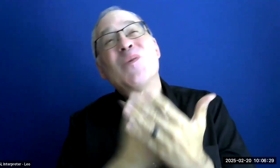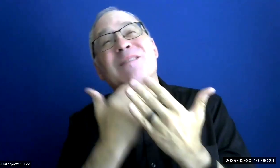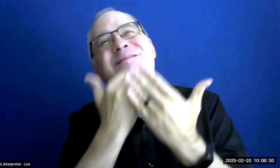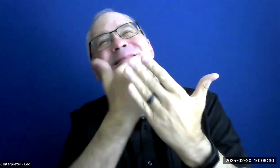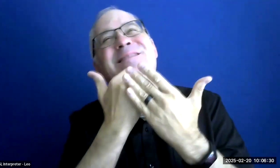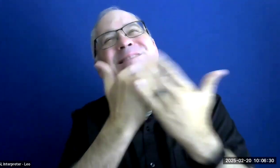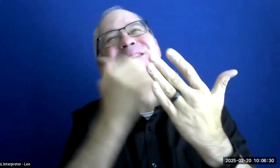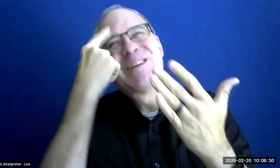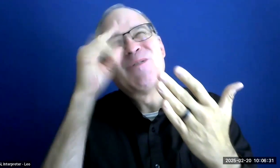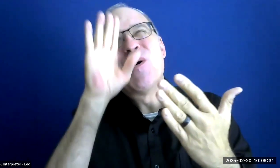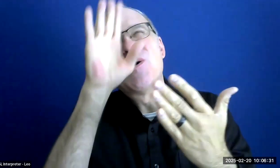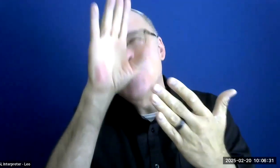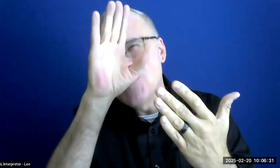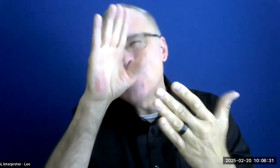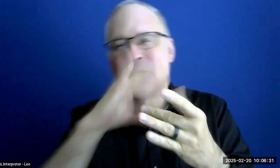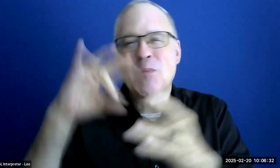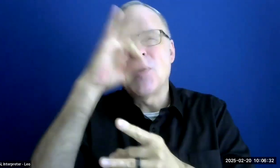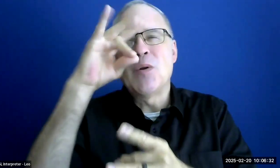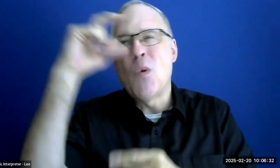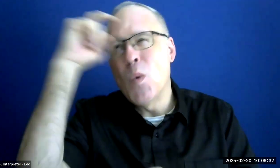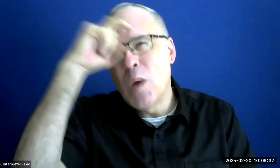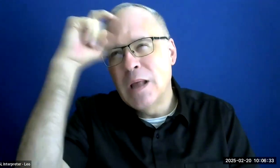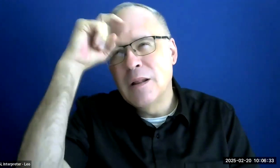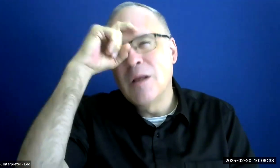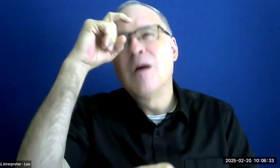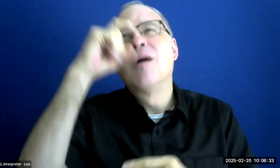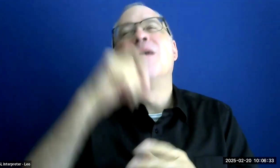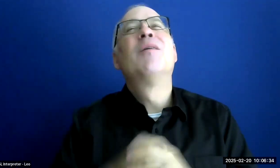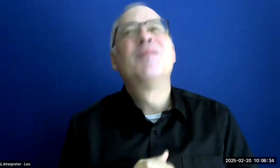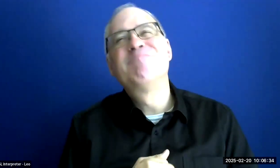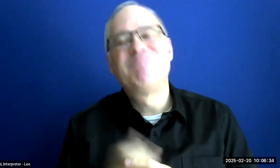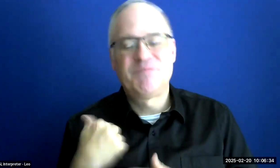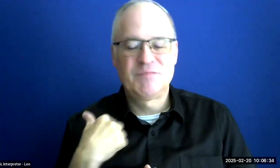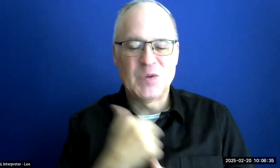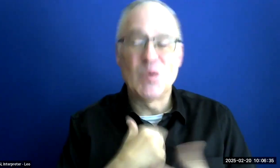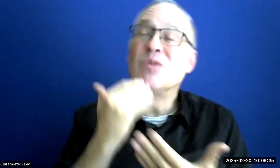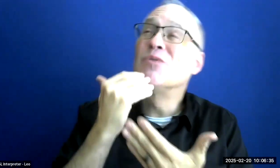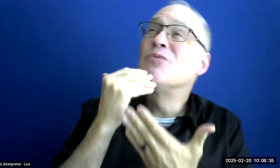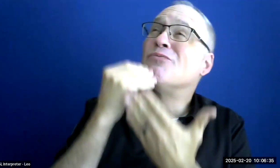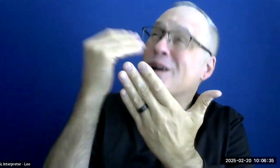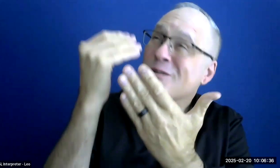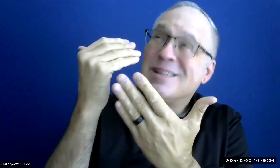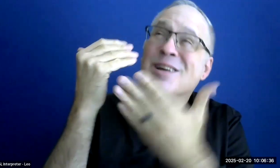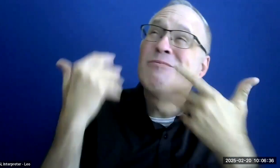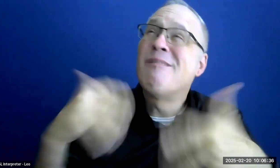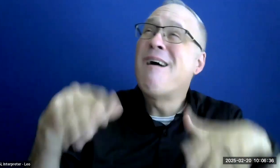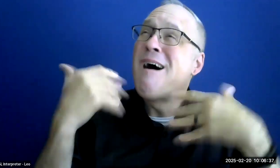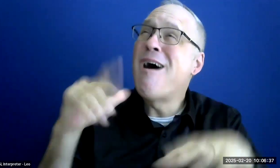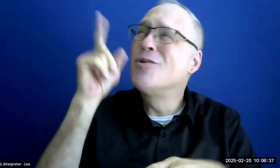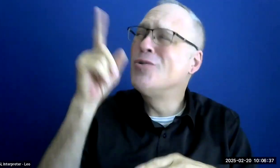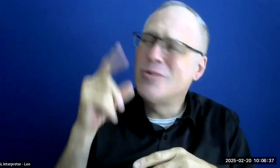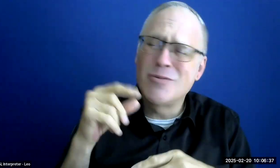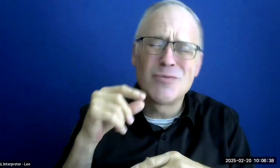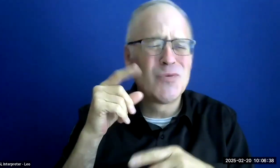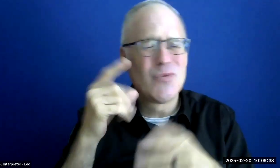Sophia wisdom. We're grateful for the fact that you have so graciously decided you